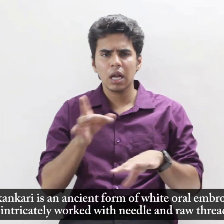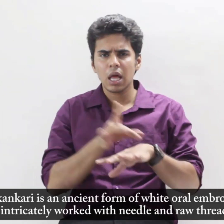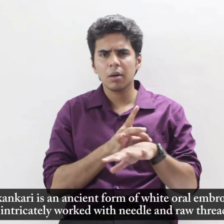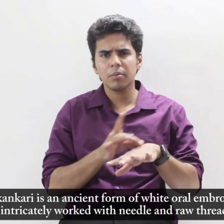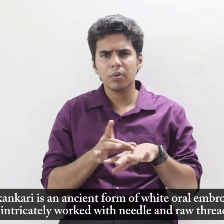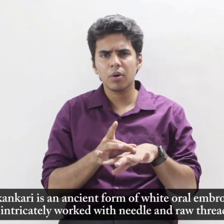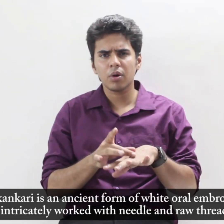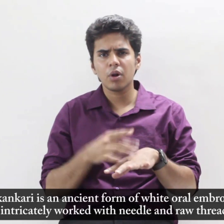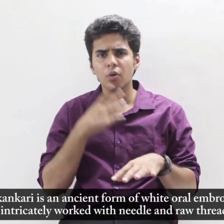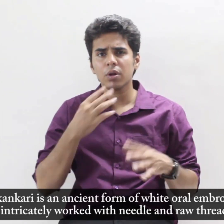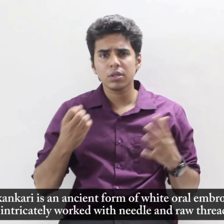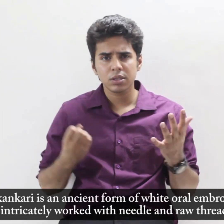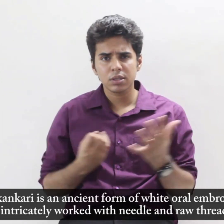thread.